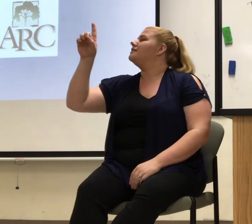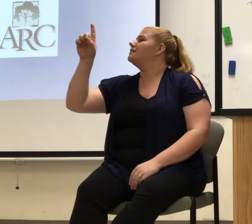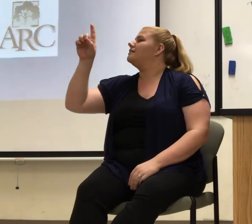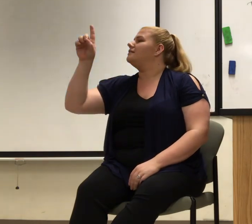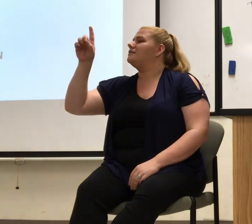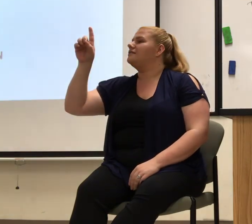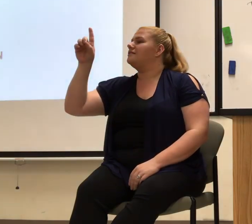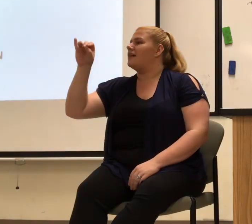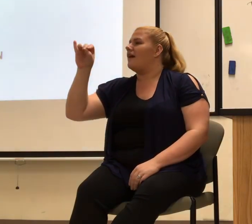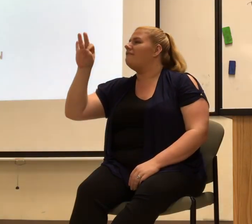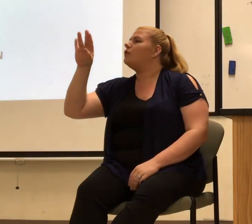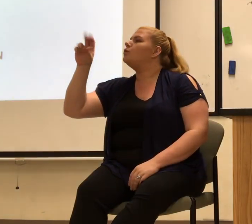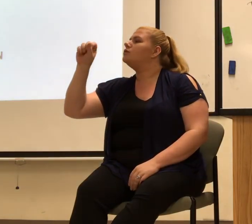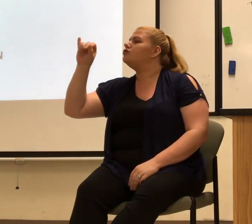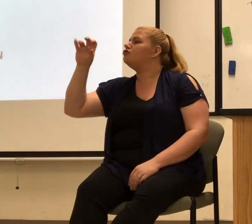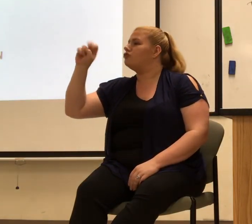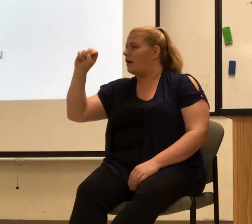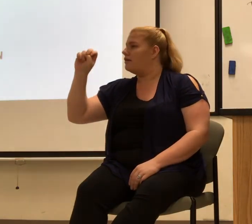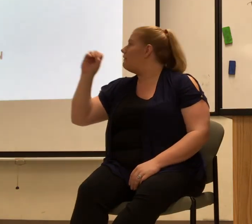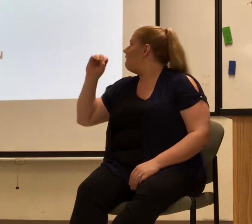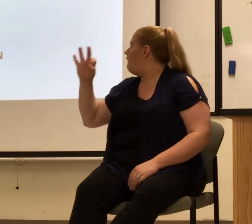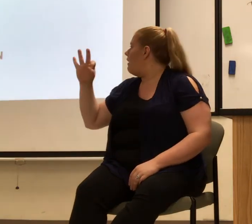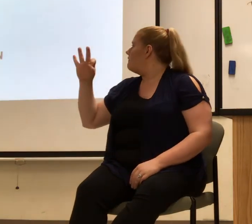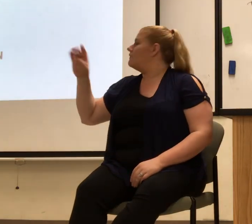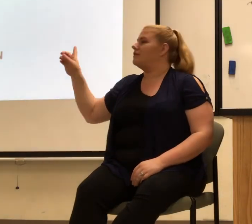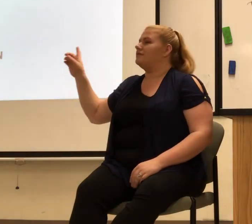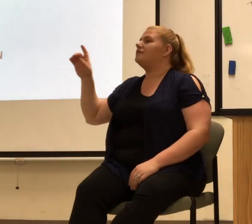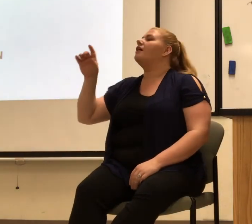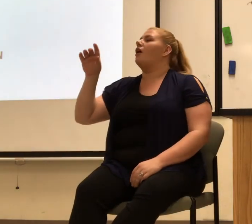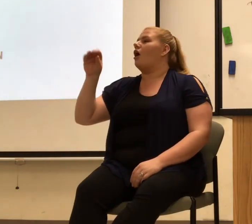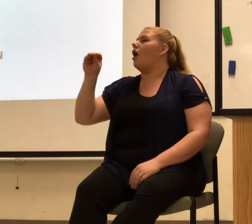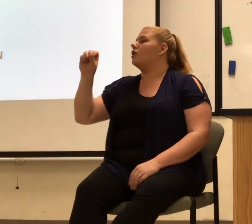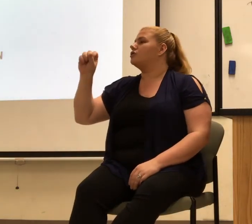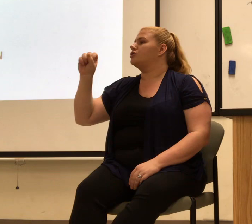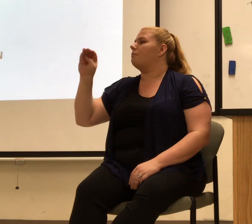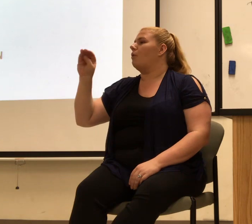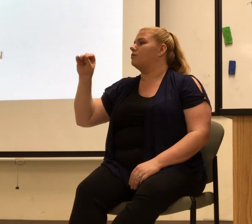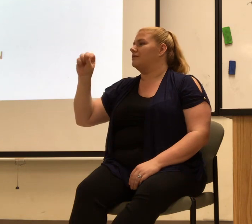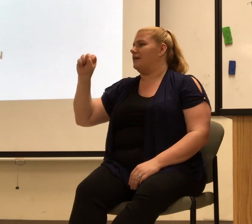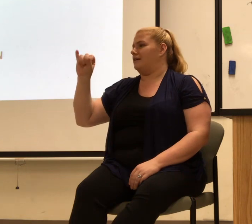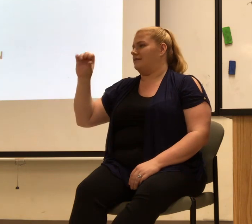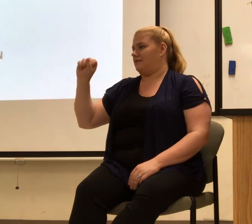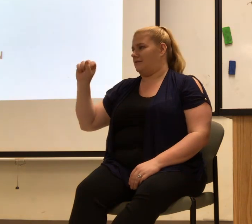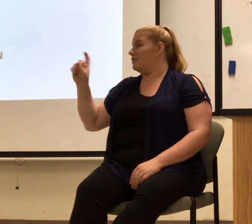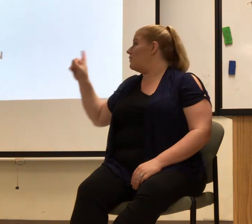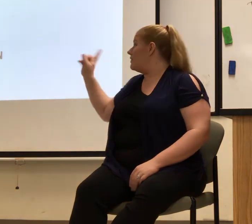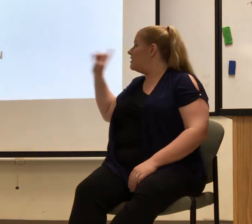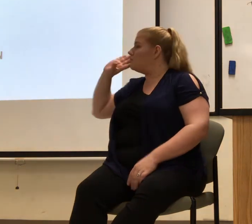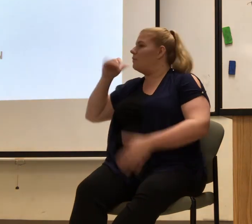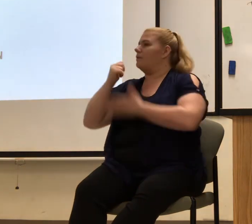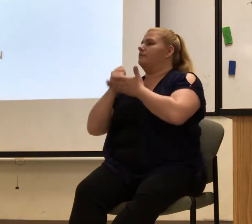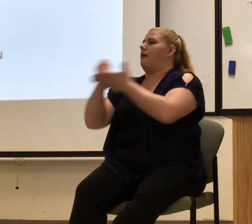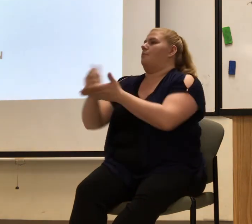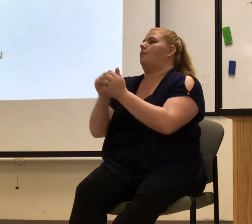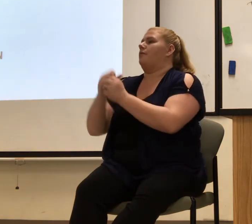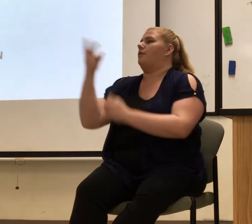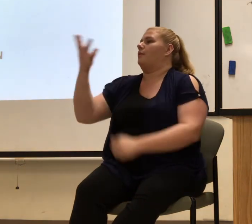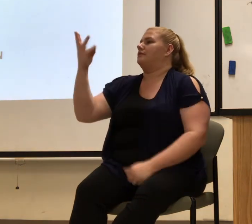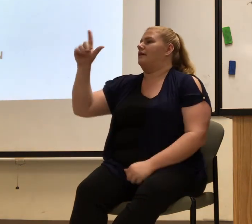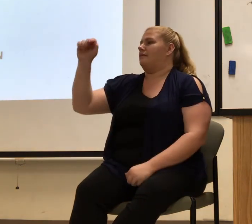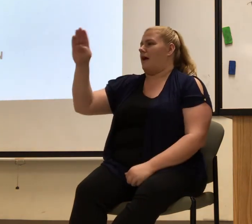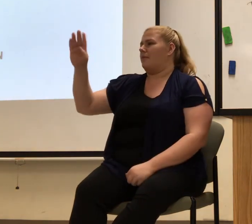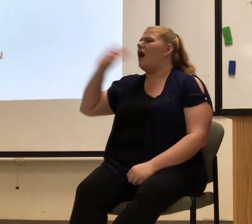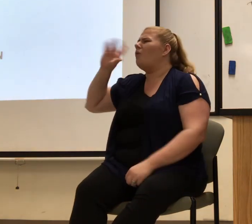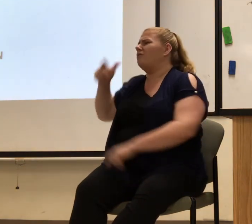diffusion will help get you ready for Wednesday's lab, the osmosis lab. And I want to come back to this like